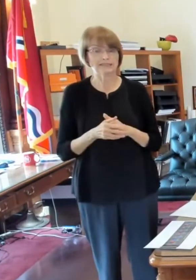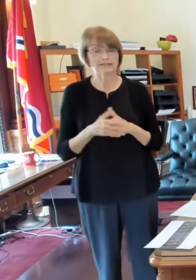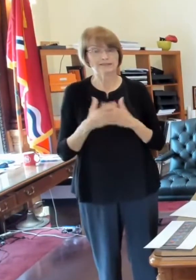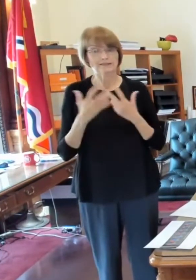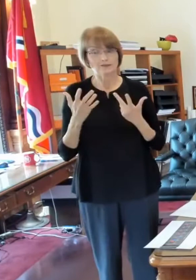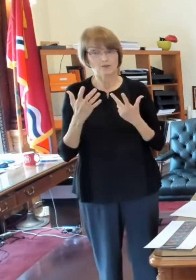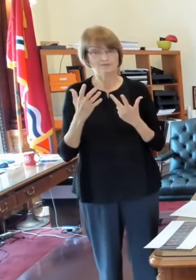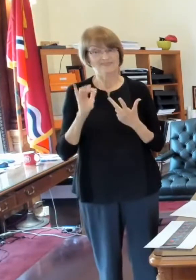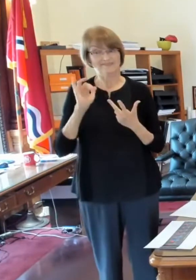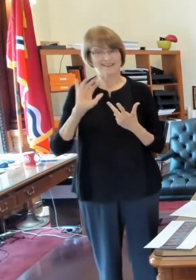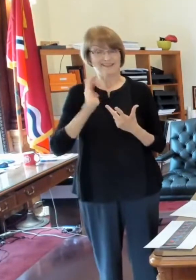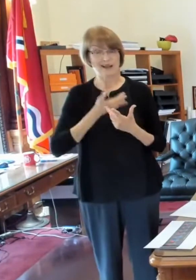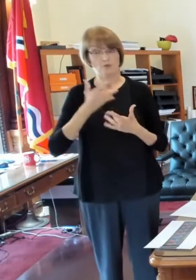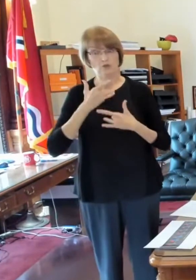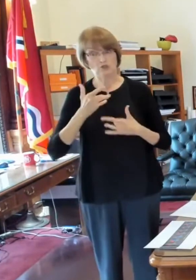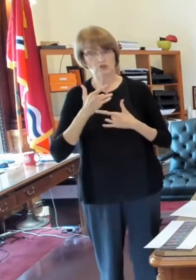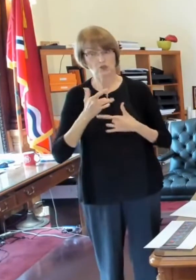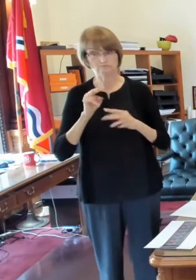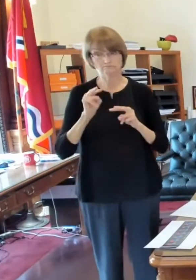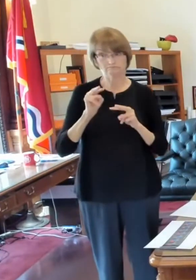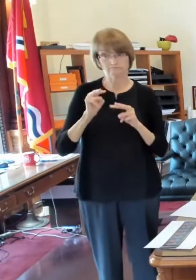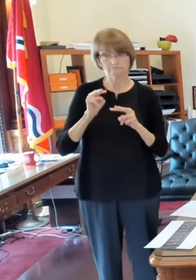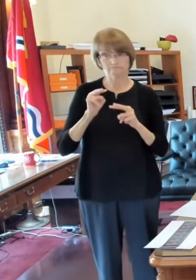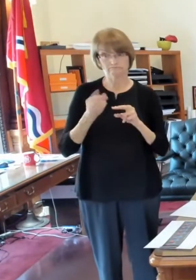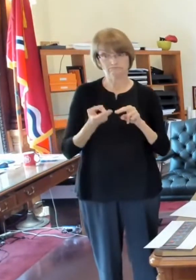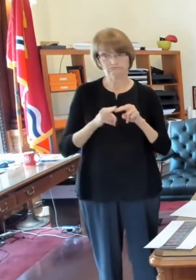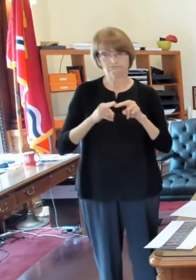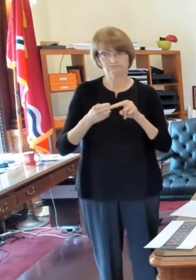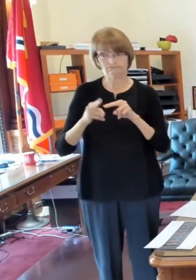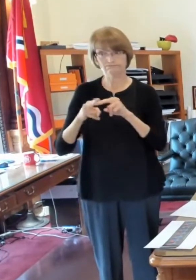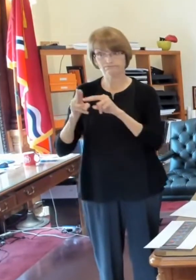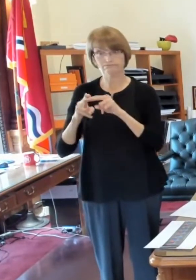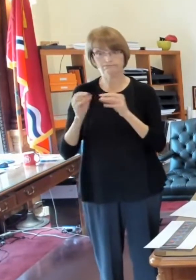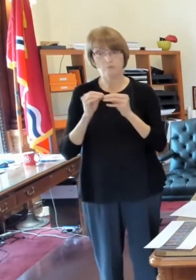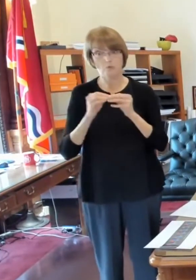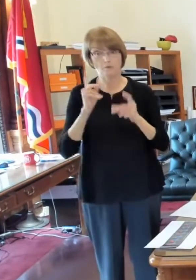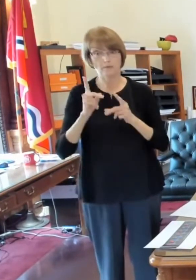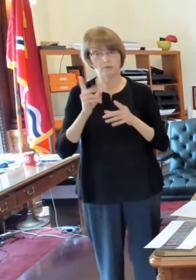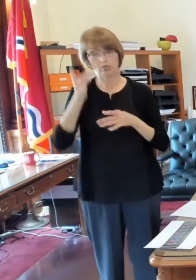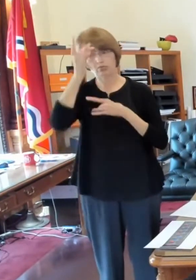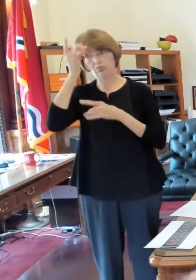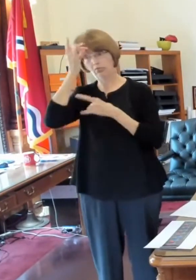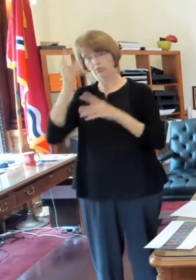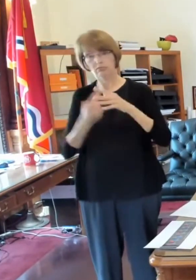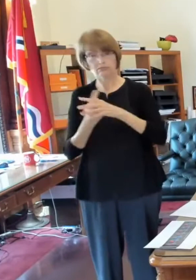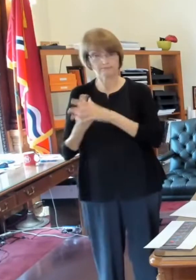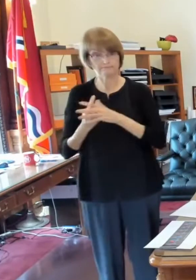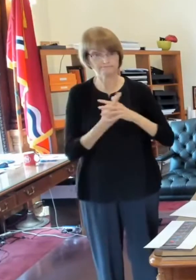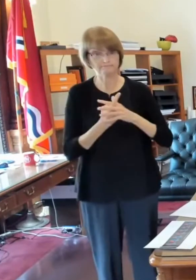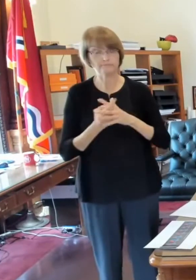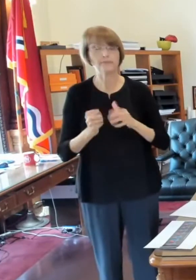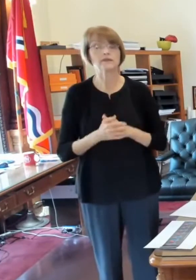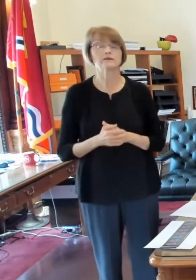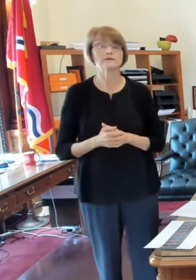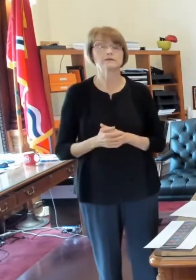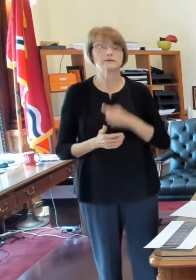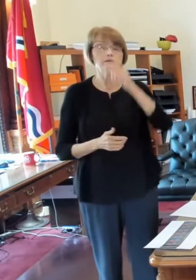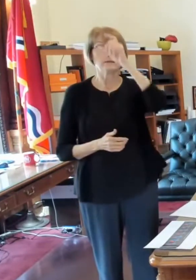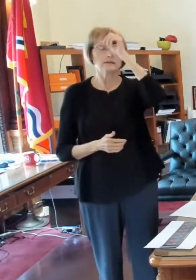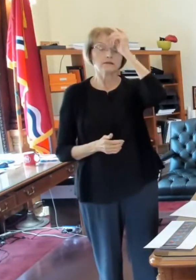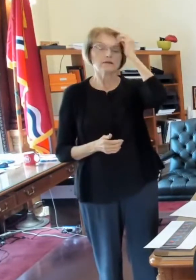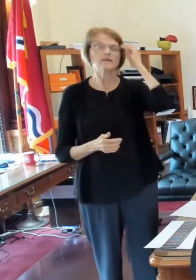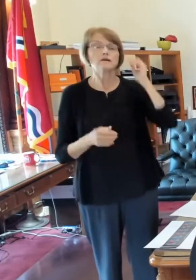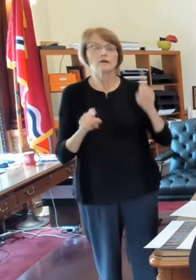been concerned would happen because we've seen the increase in cases. I can also tell